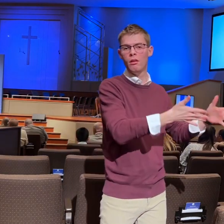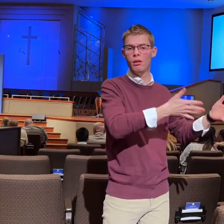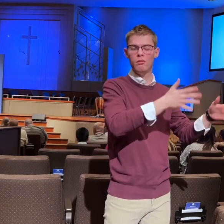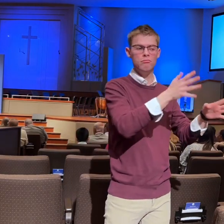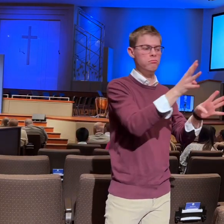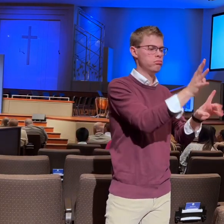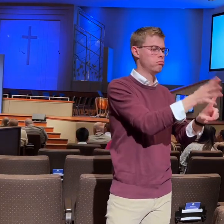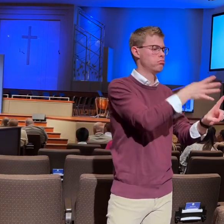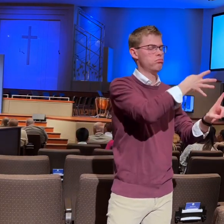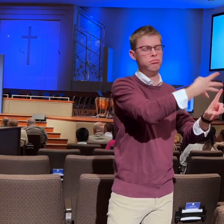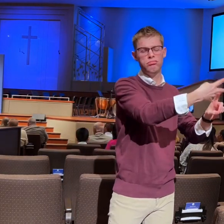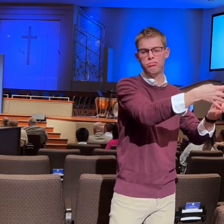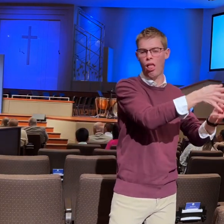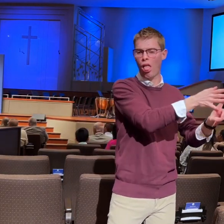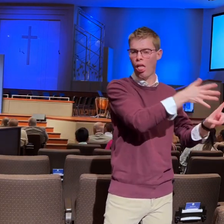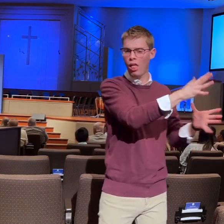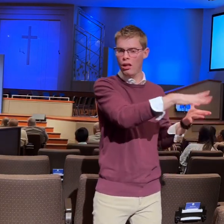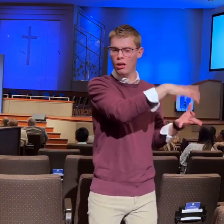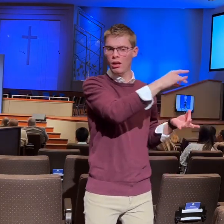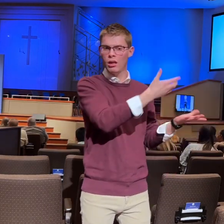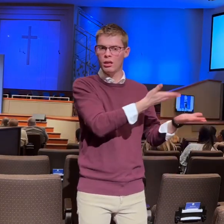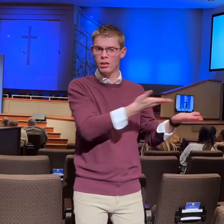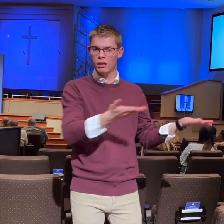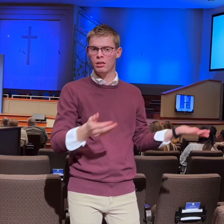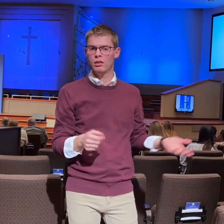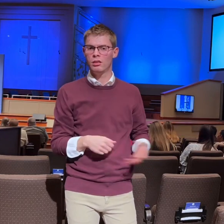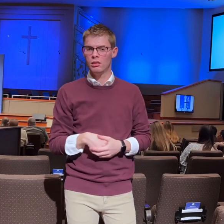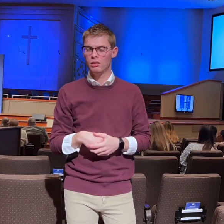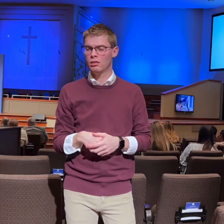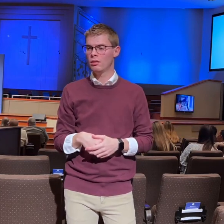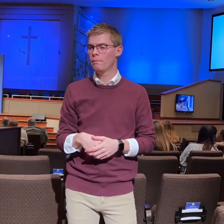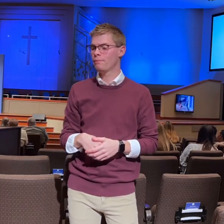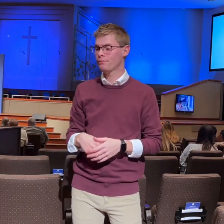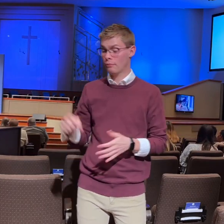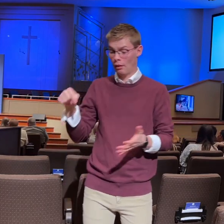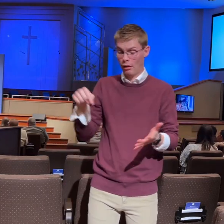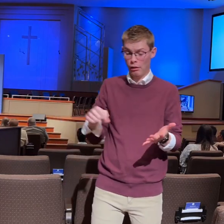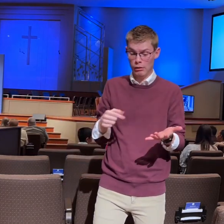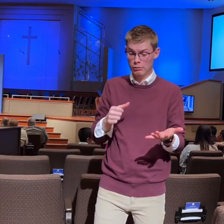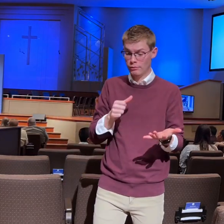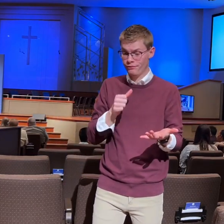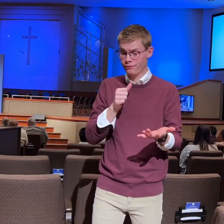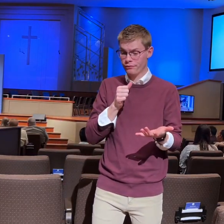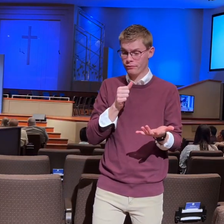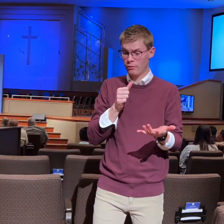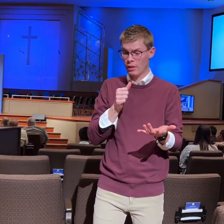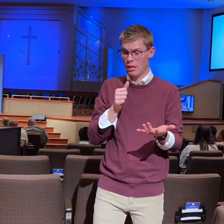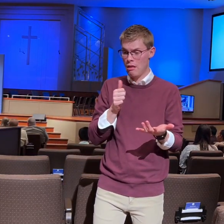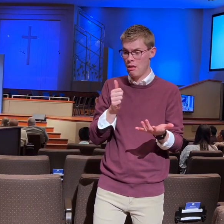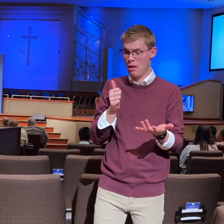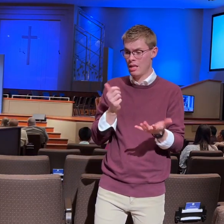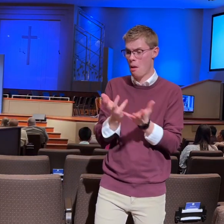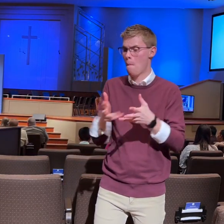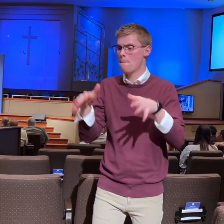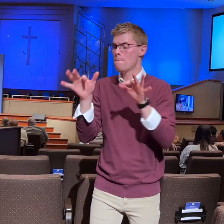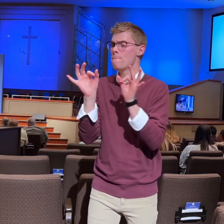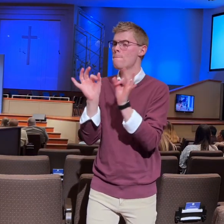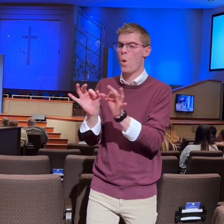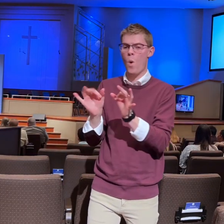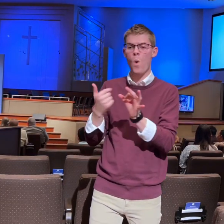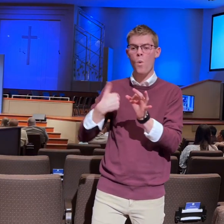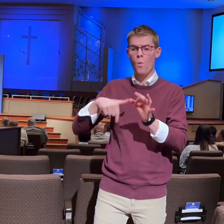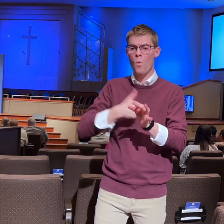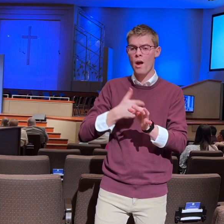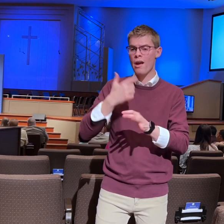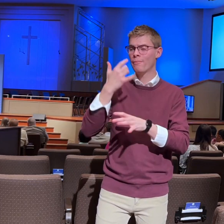demons away from their faith. In other words, what I'm saying here, it is vital that we not only know the book of God, but that we